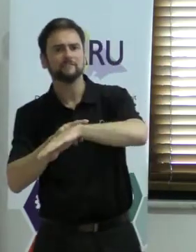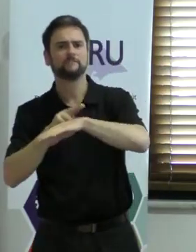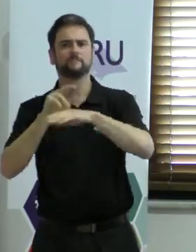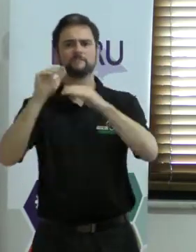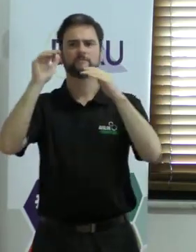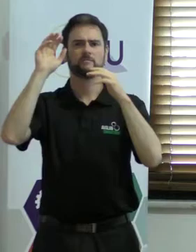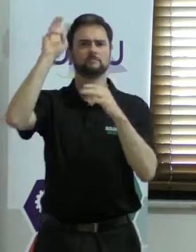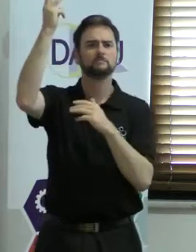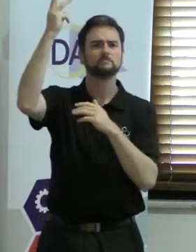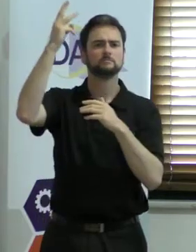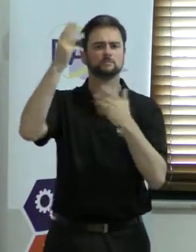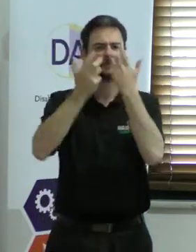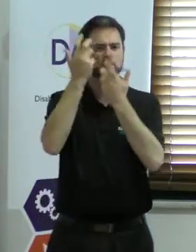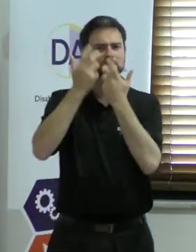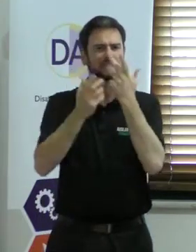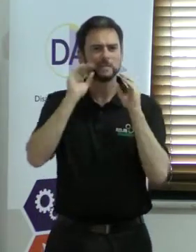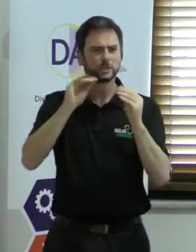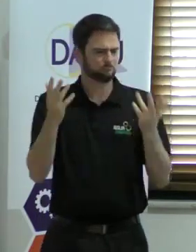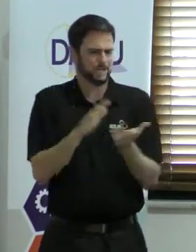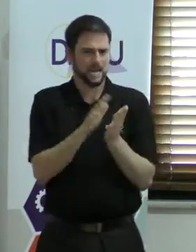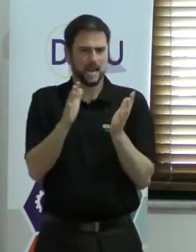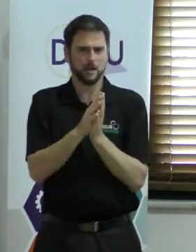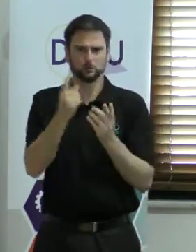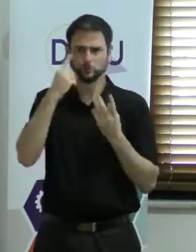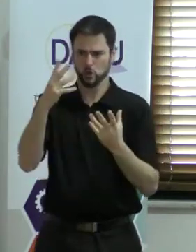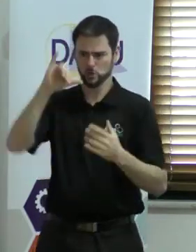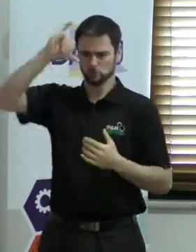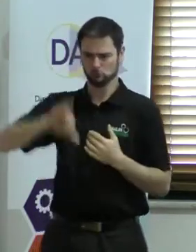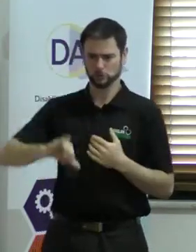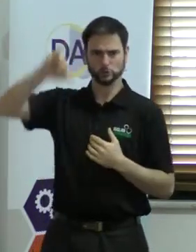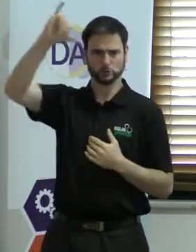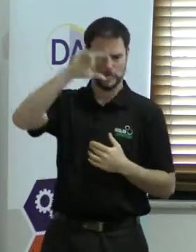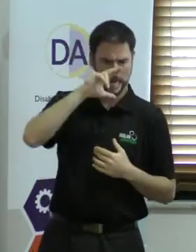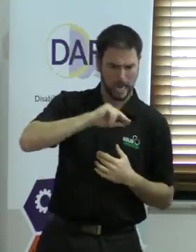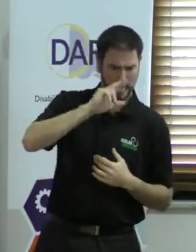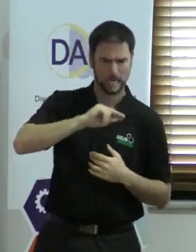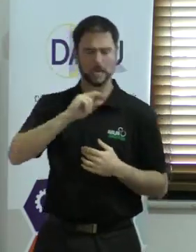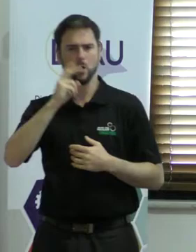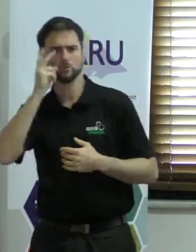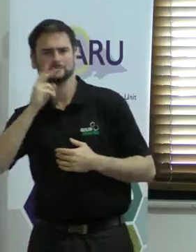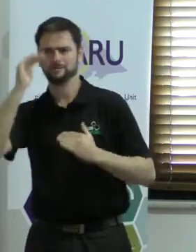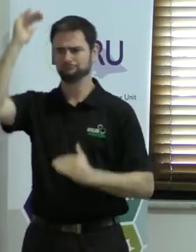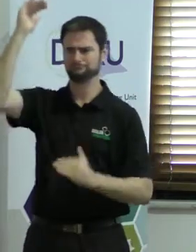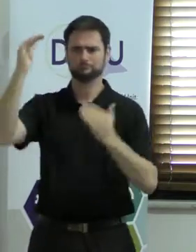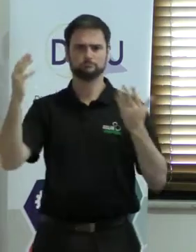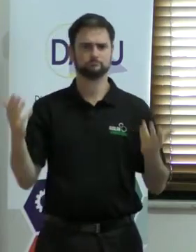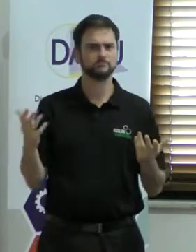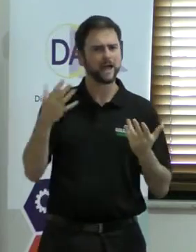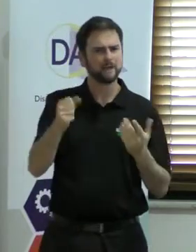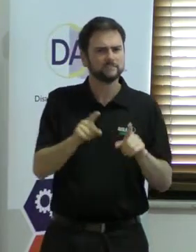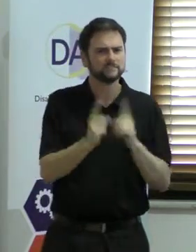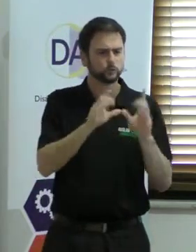higher education at universities. Is that, I guess, classification made in